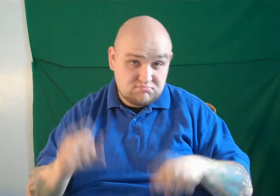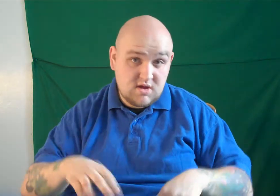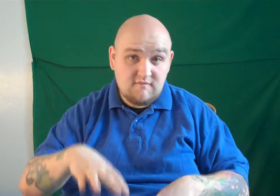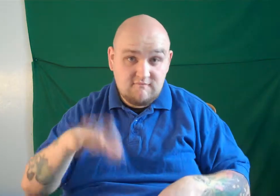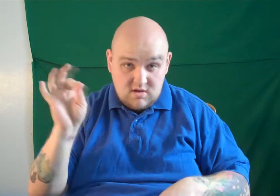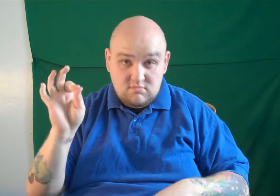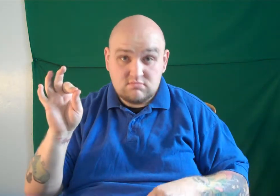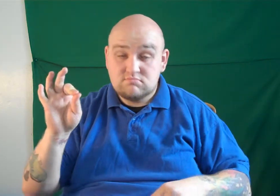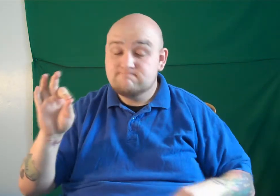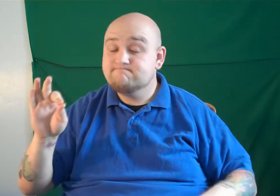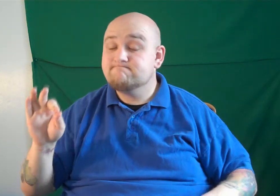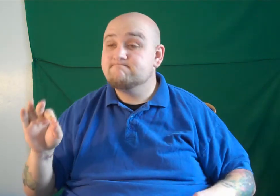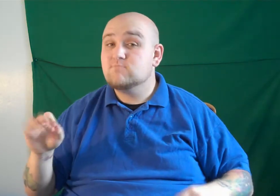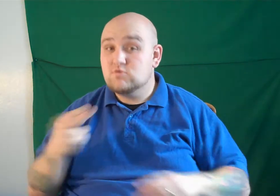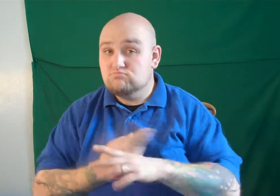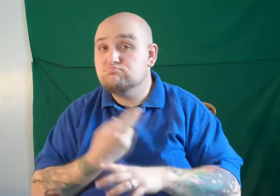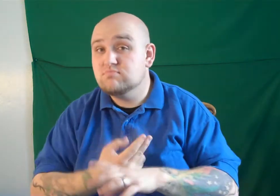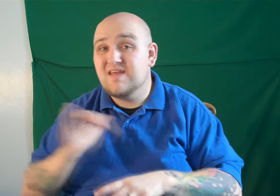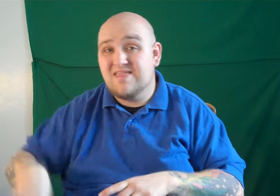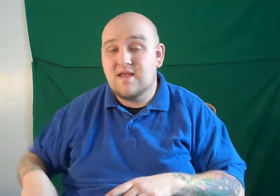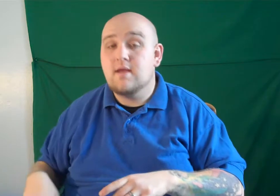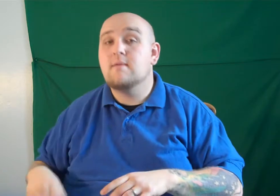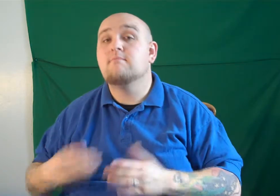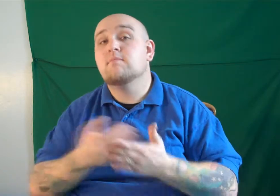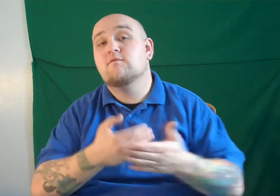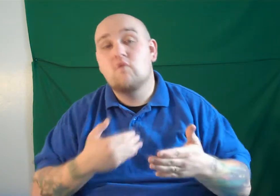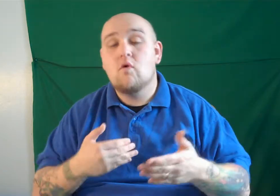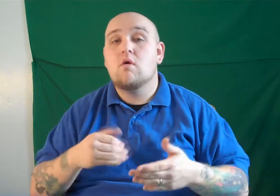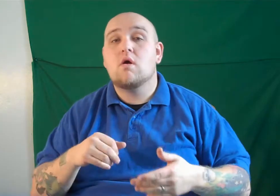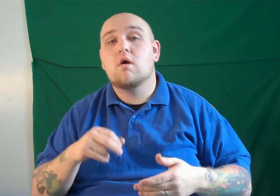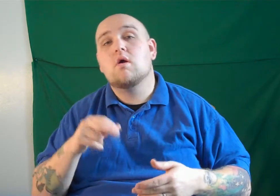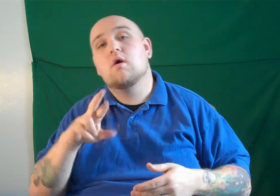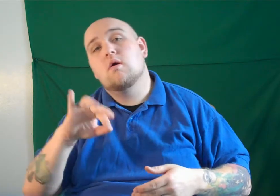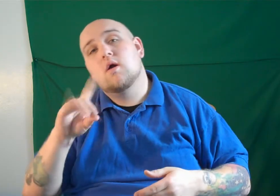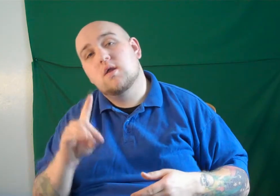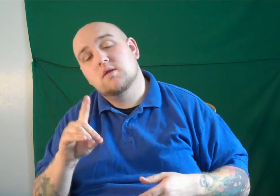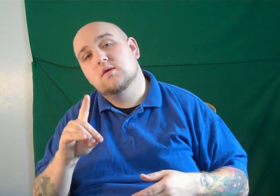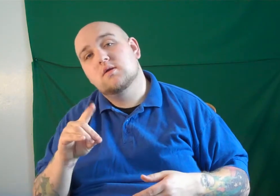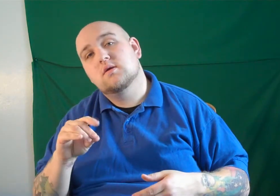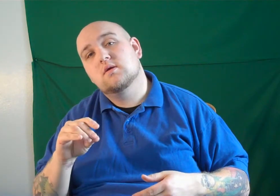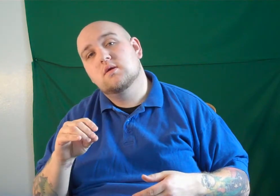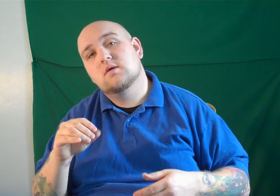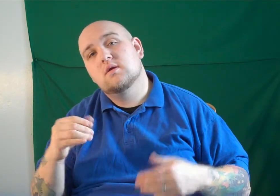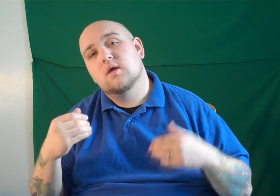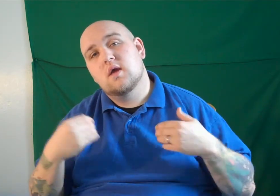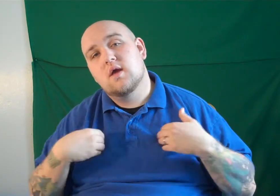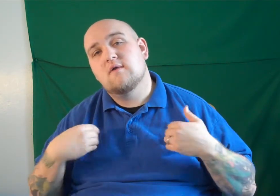Ethics themselves before NAD and RID came together to create this new NIC test.